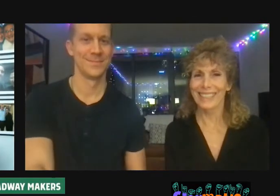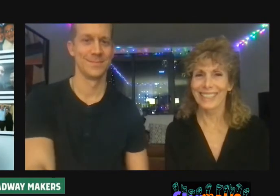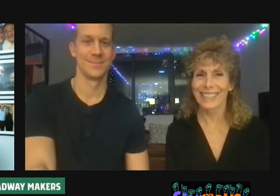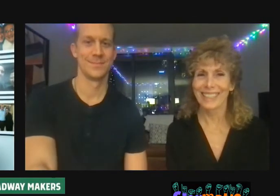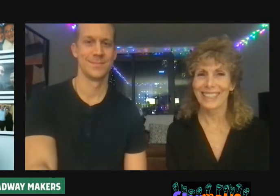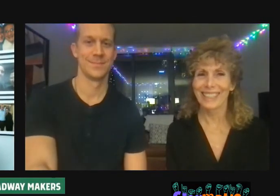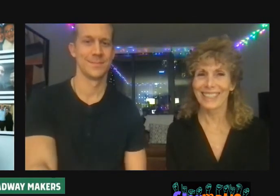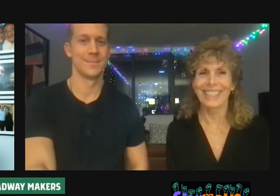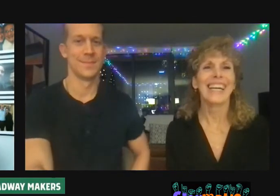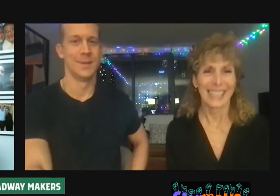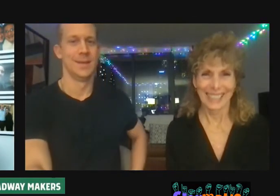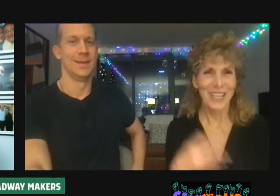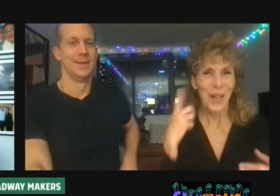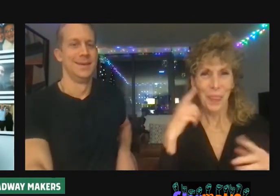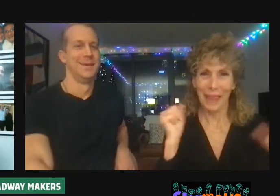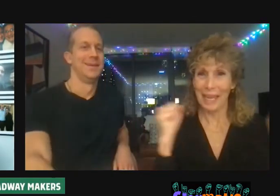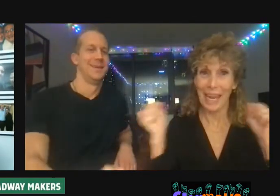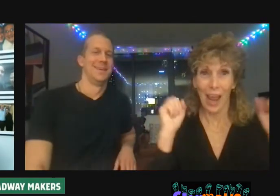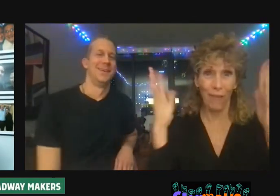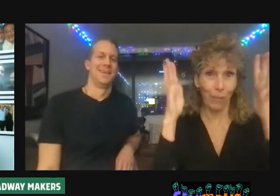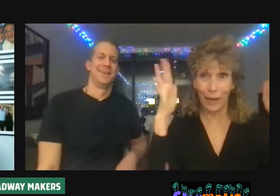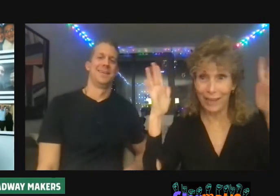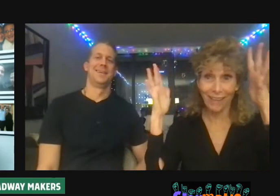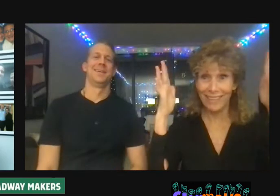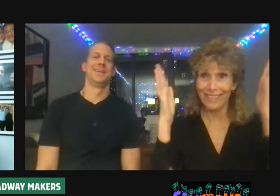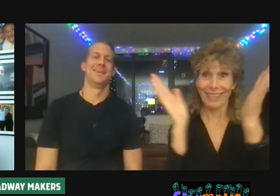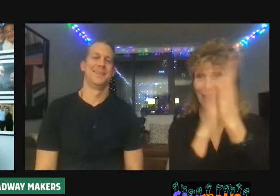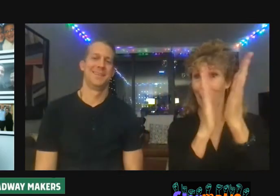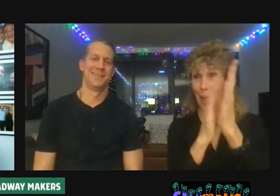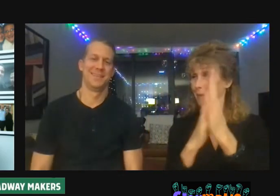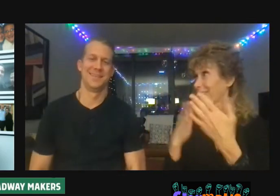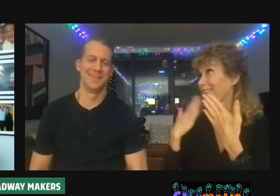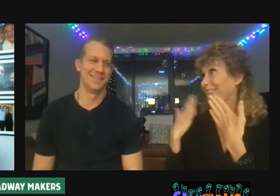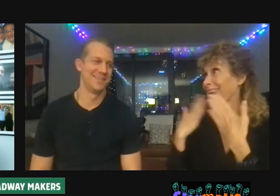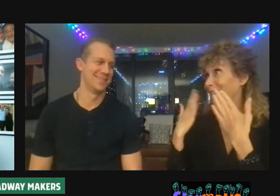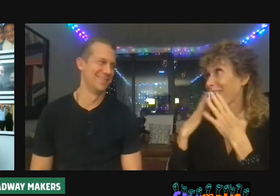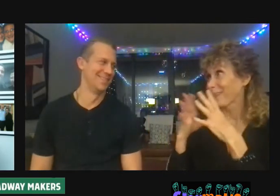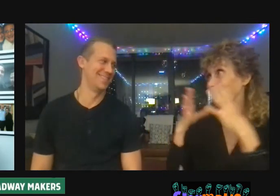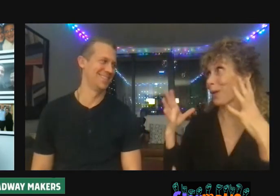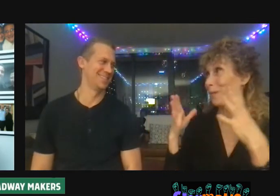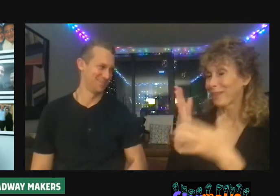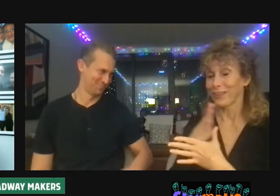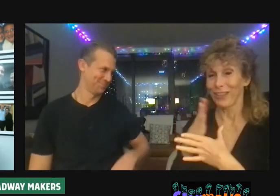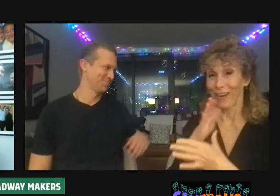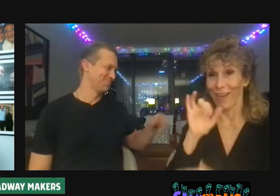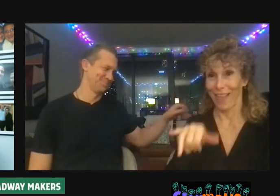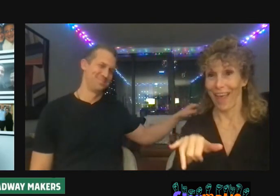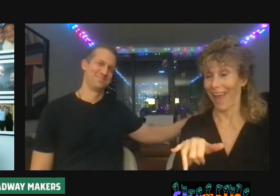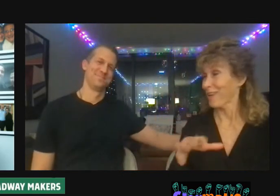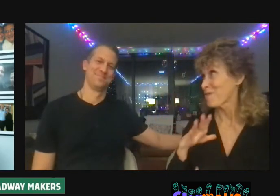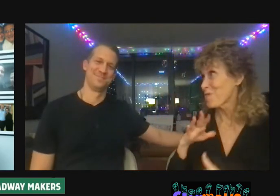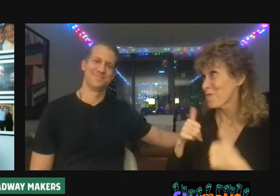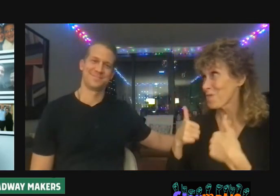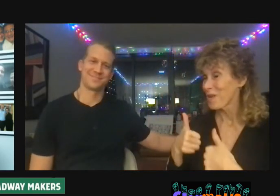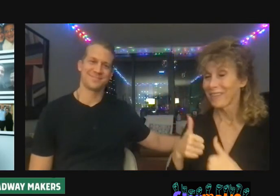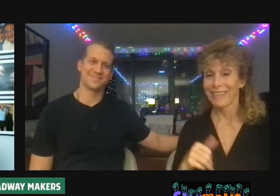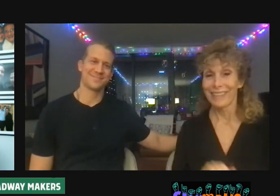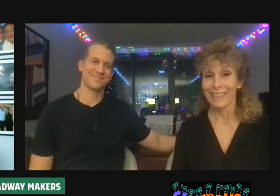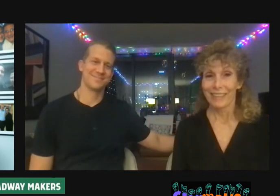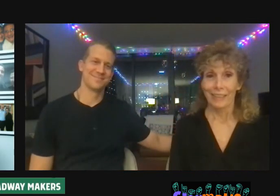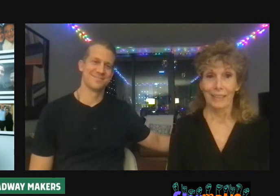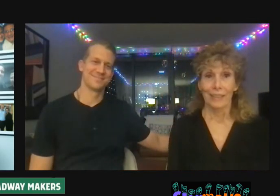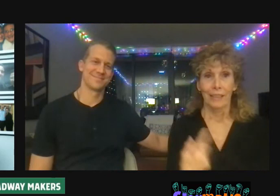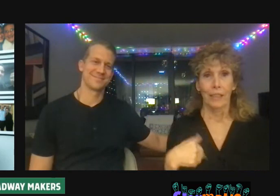I can hear everyone clapping. So thank you so much for sharing that. Where